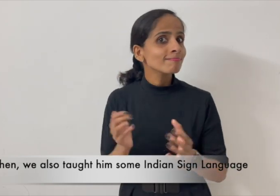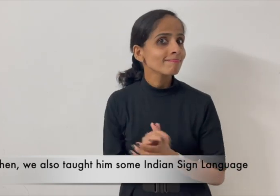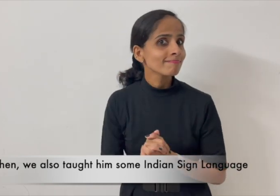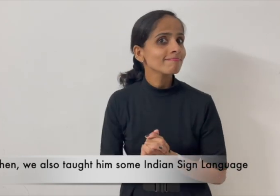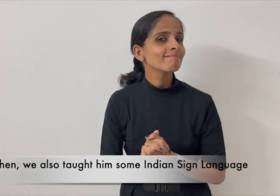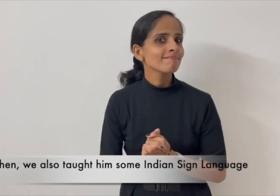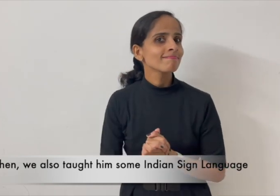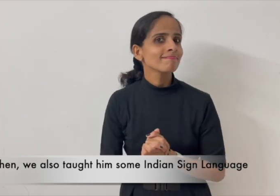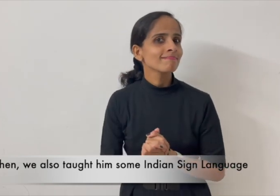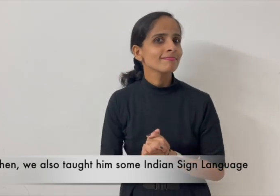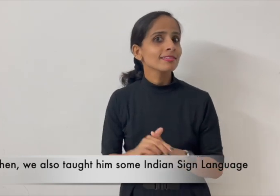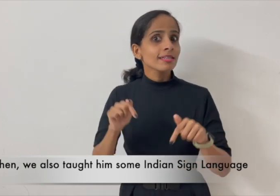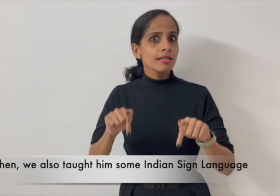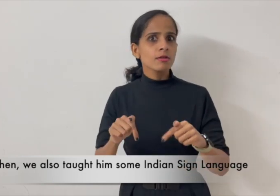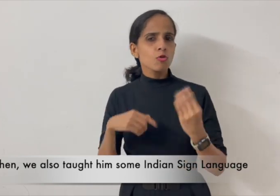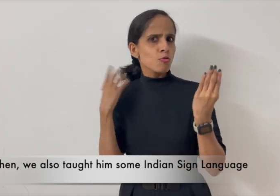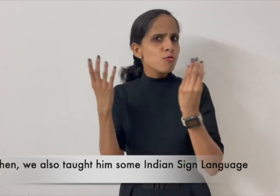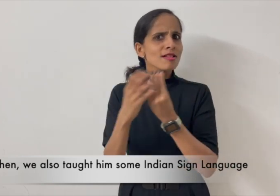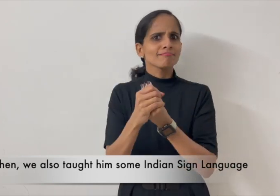we also taught him some